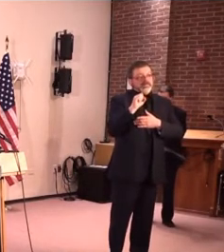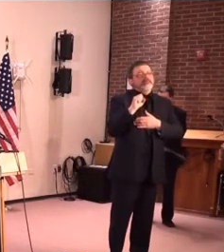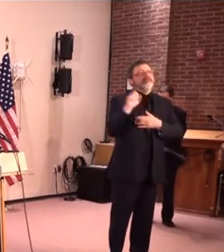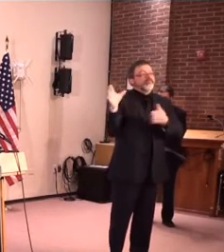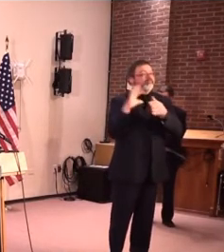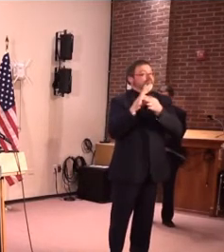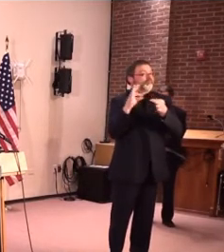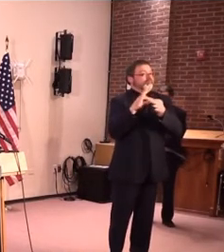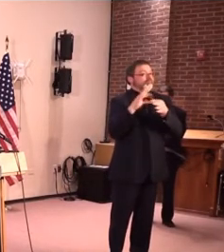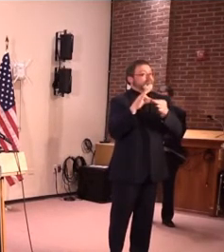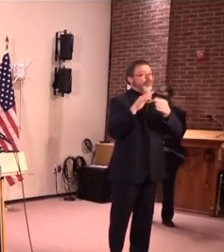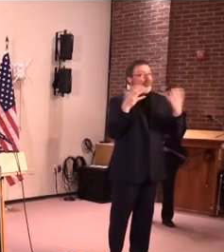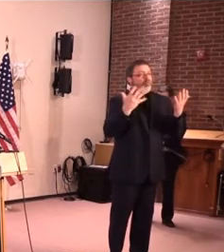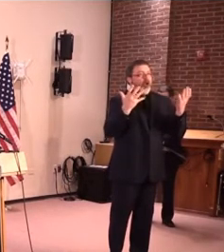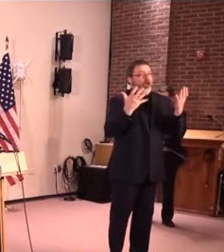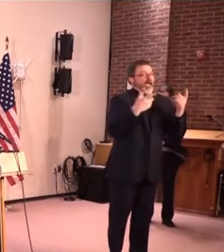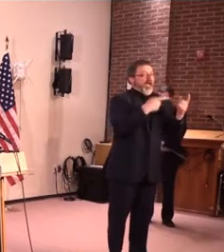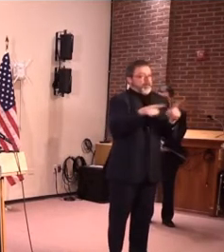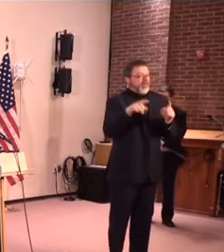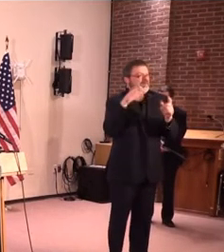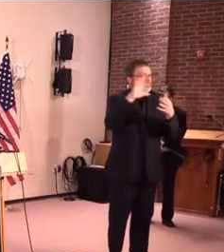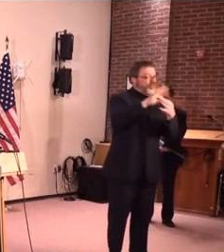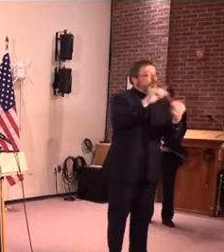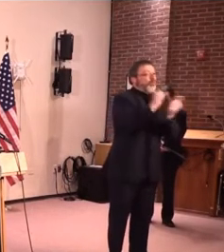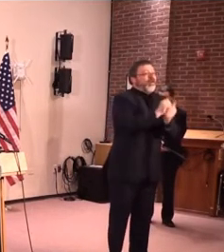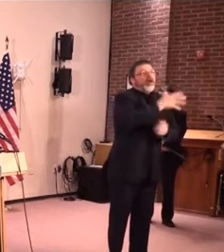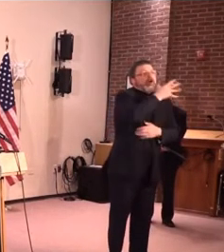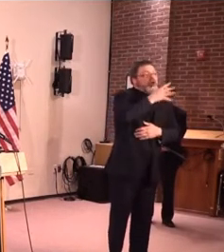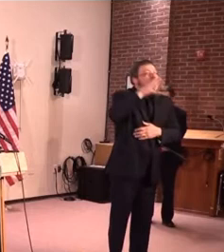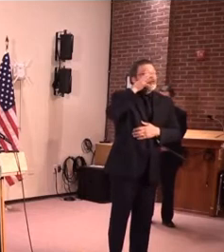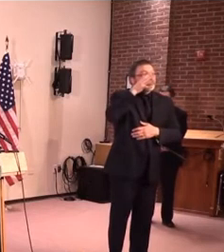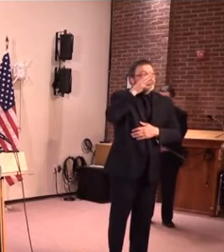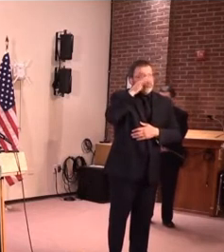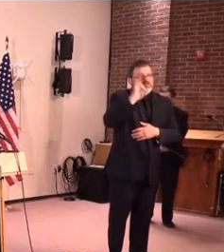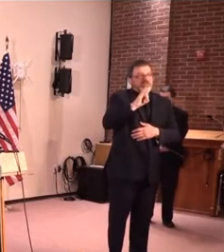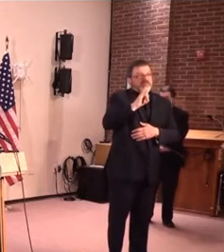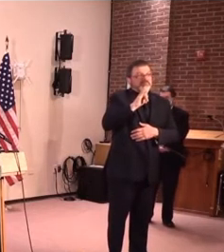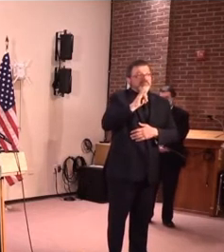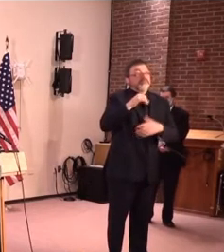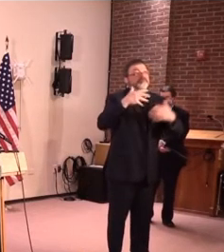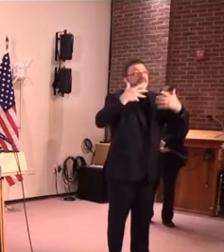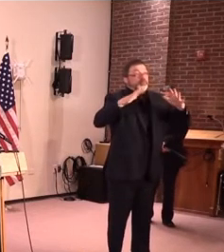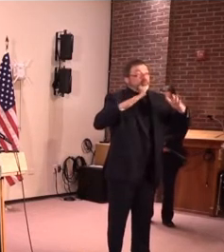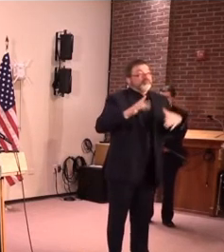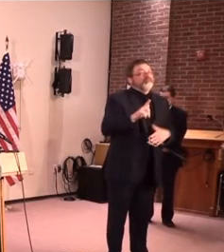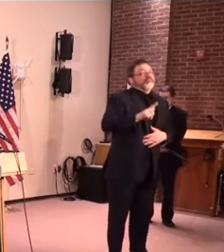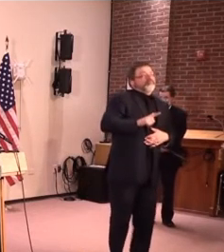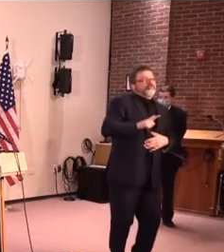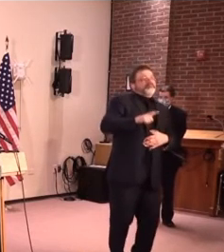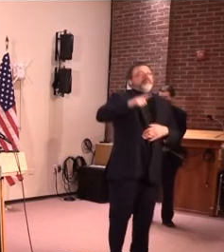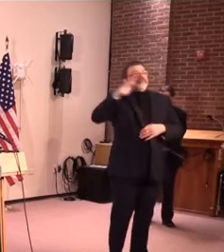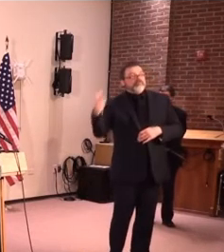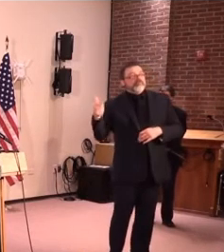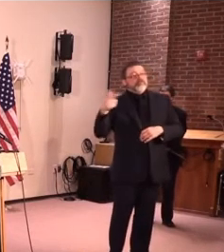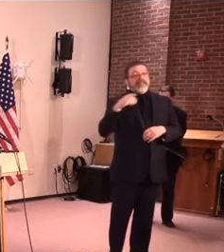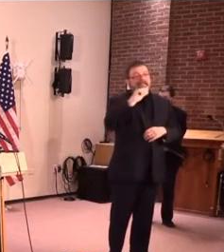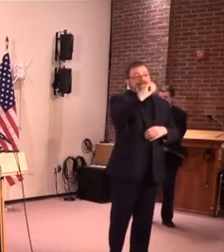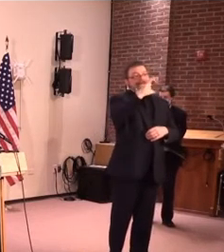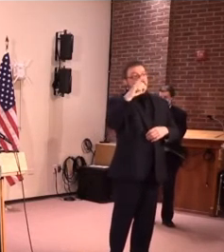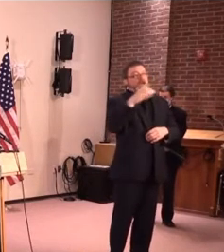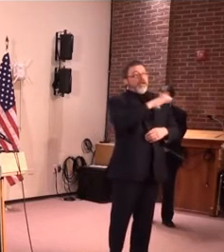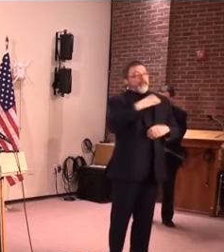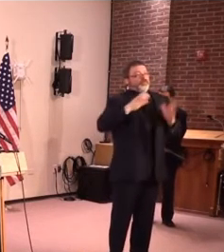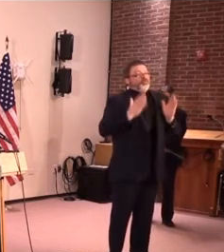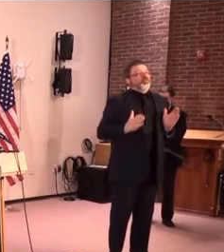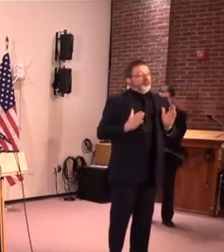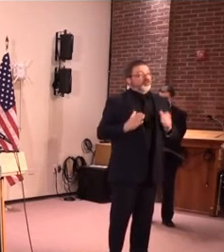assistance package, followed by the Agency of Commerce and Community Development Commissioners, who will talk about other